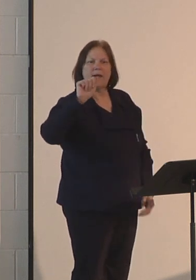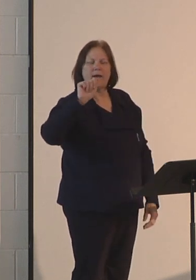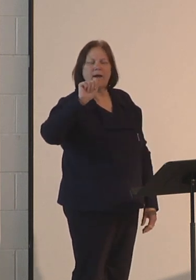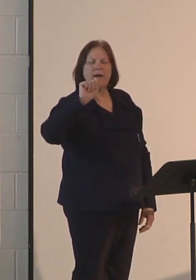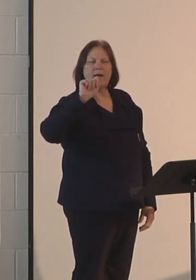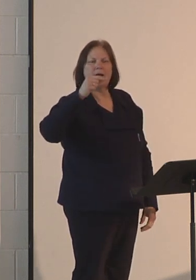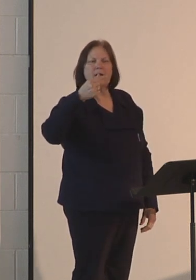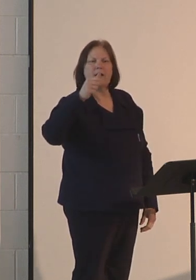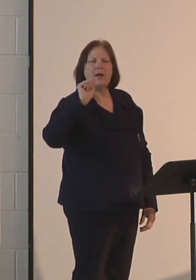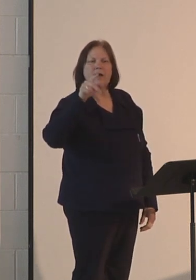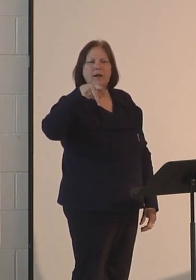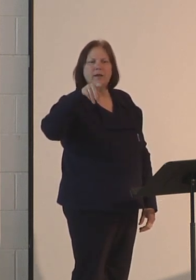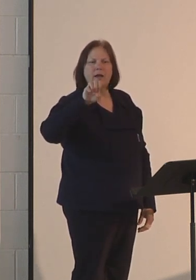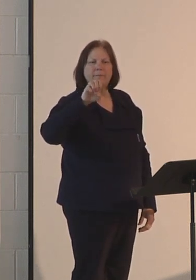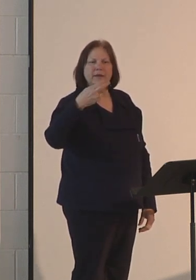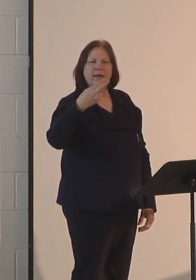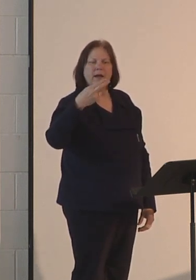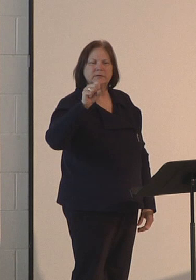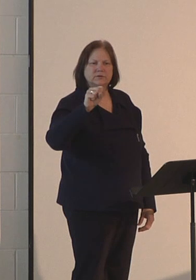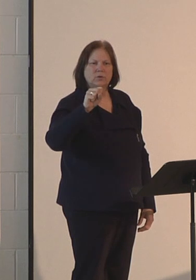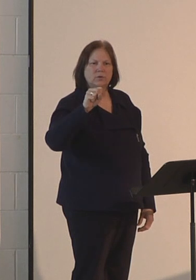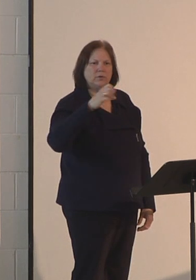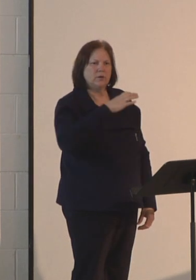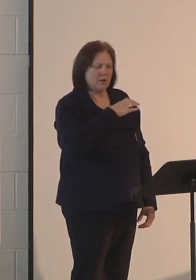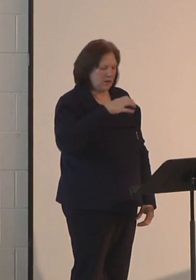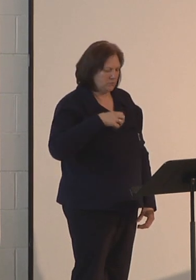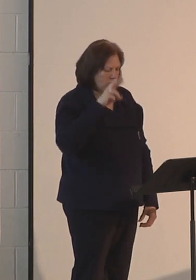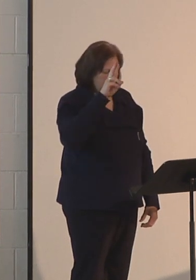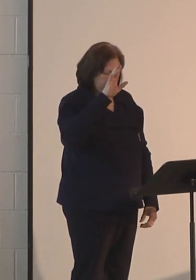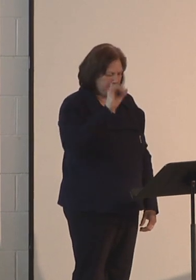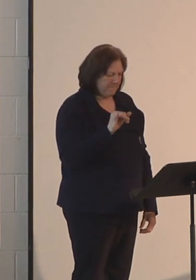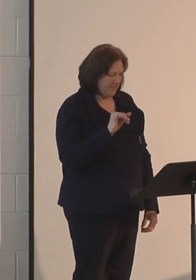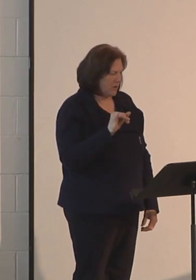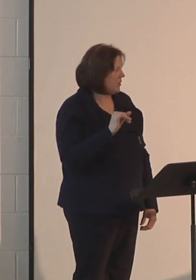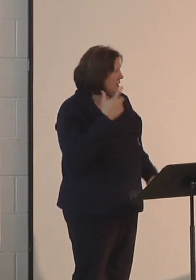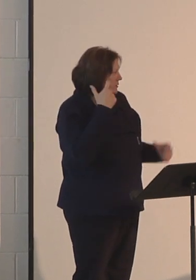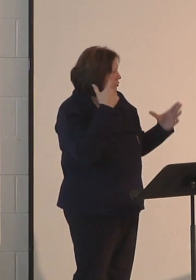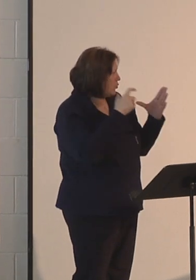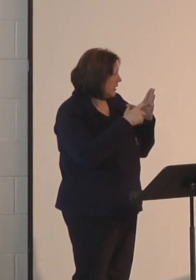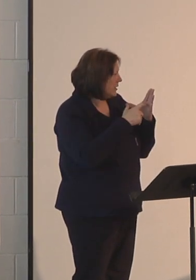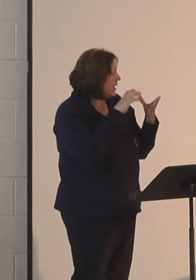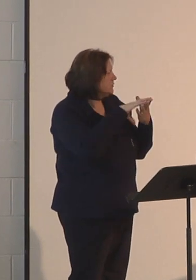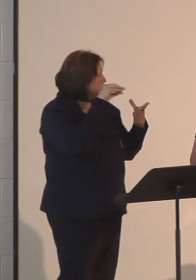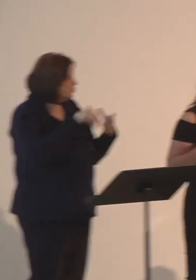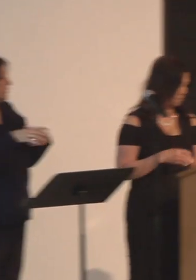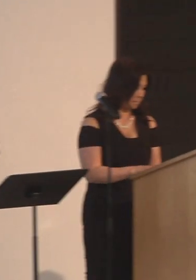High School. And may I please have Counselor Mary Gannon up on the stage to help recognize your student.